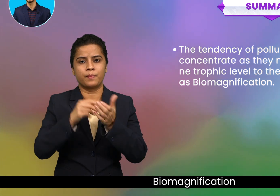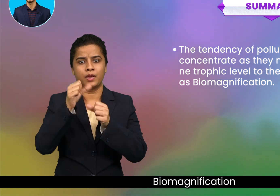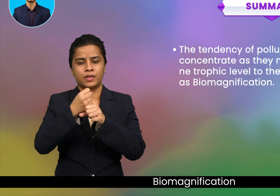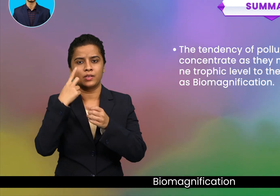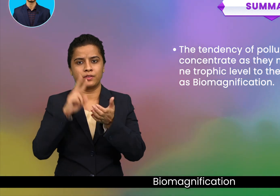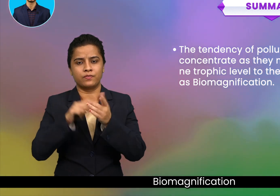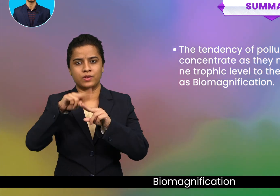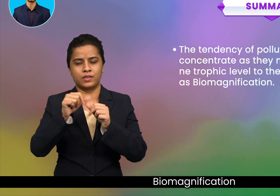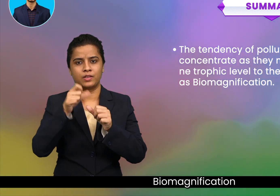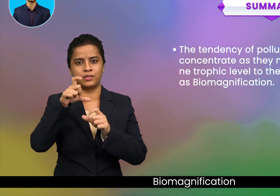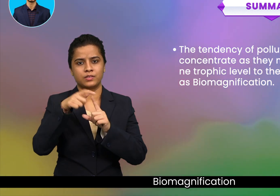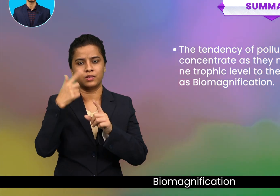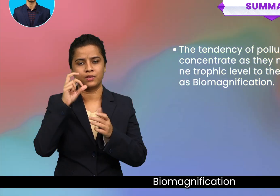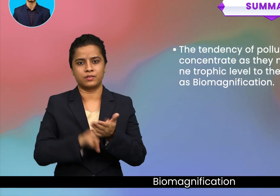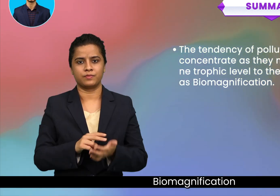biomagnification.